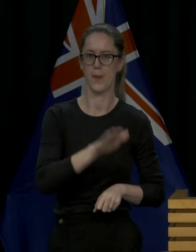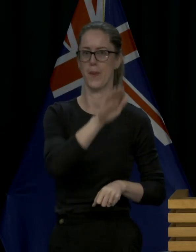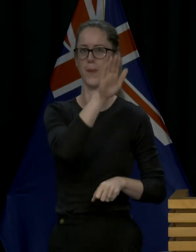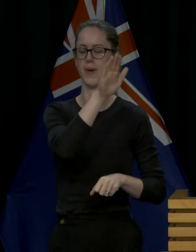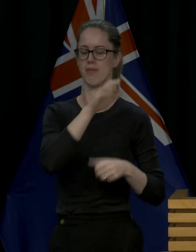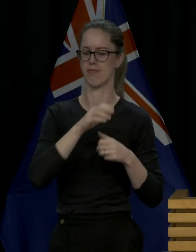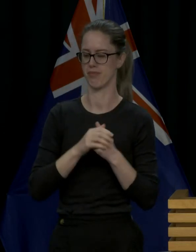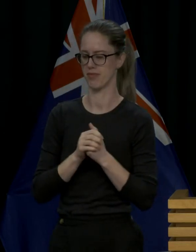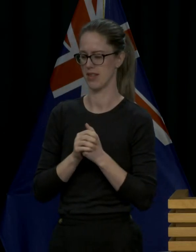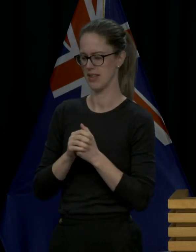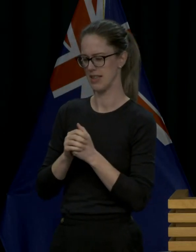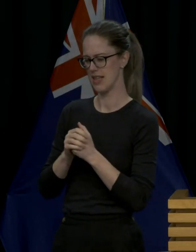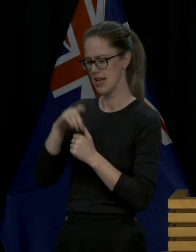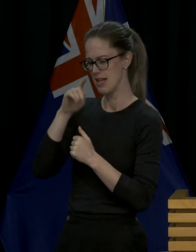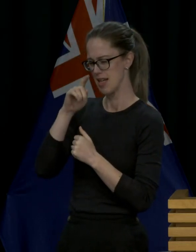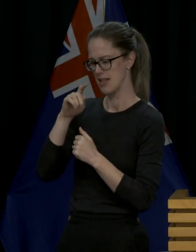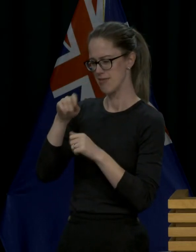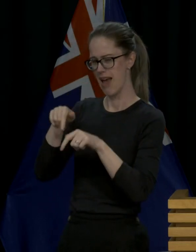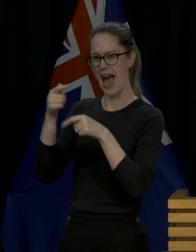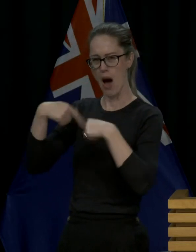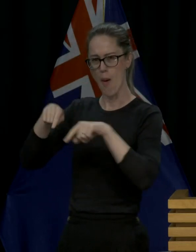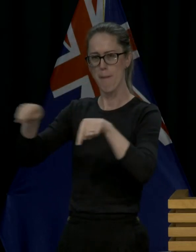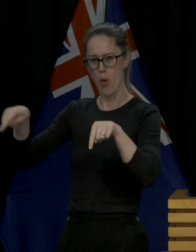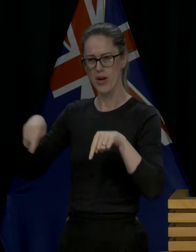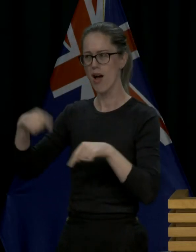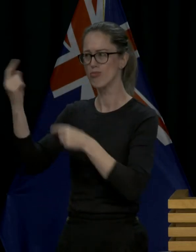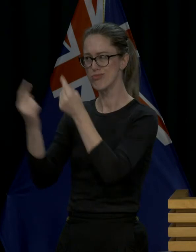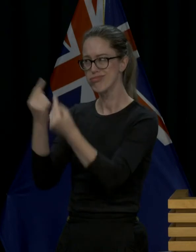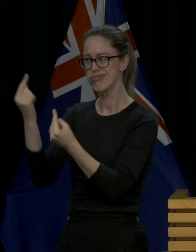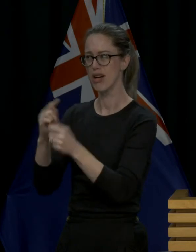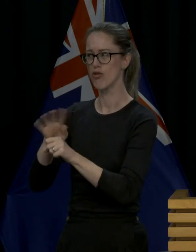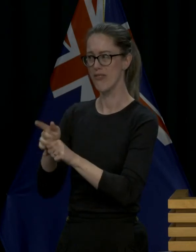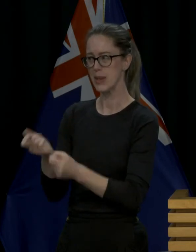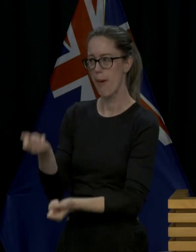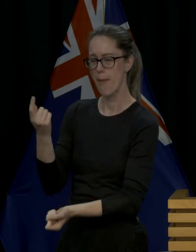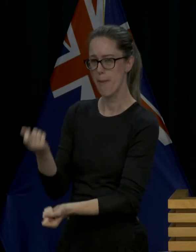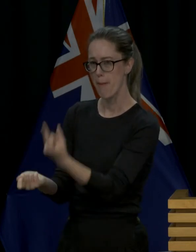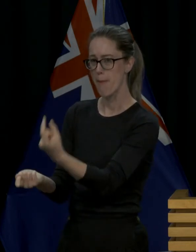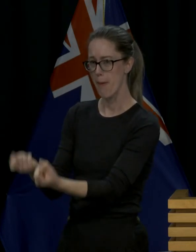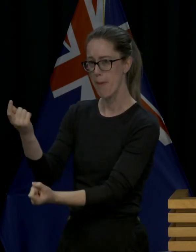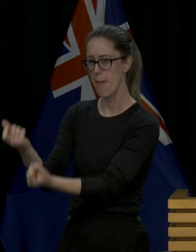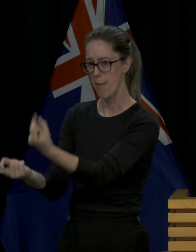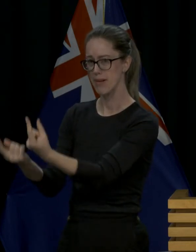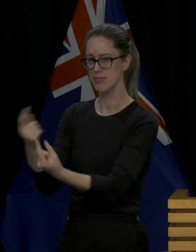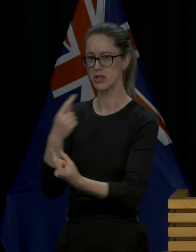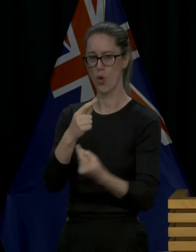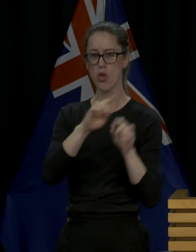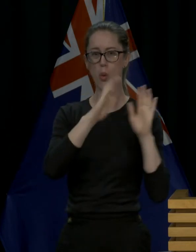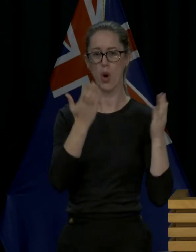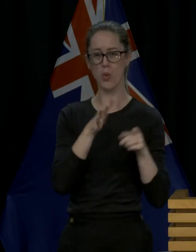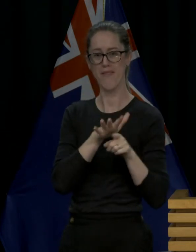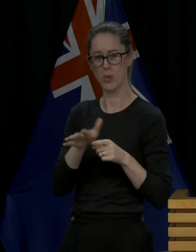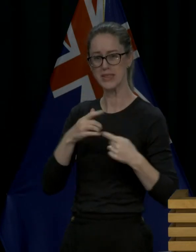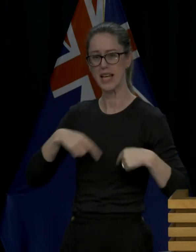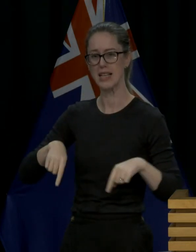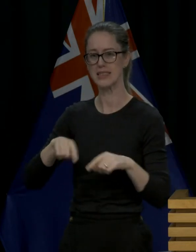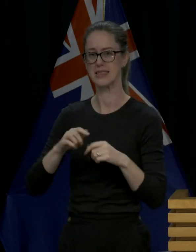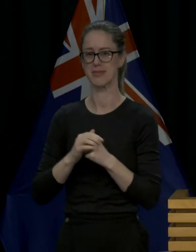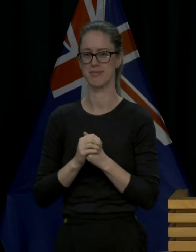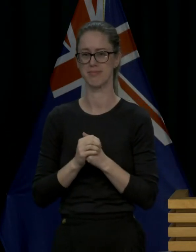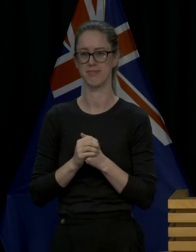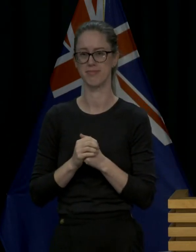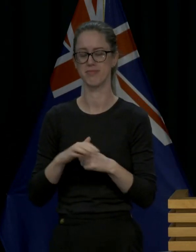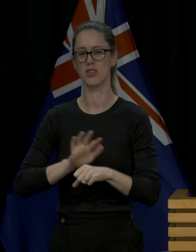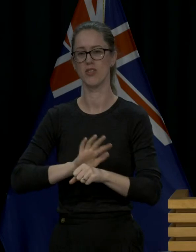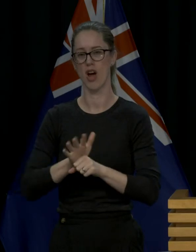at our border show we aren't immune to what is happening in the rest of the world. The challenge of